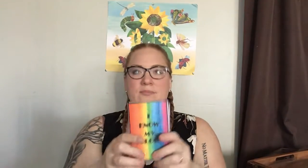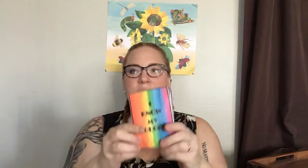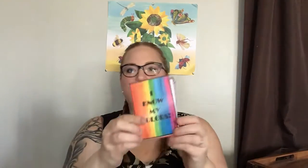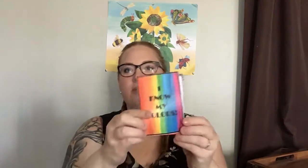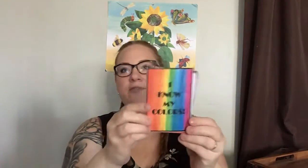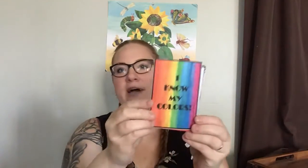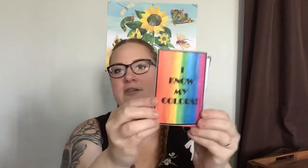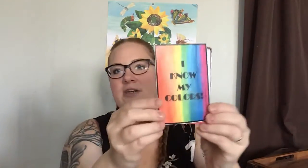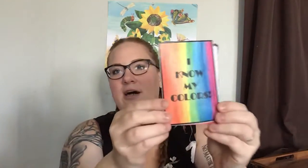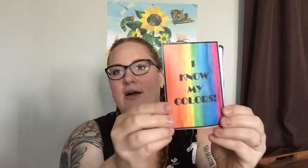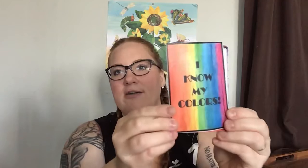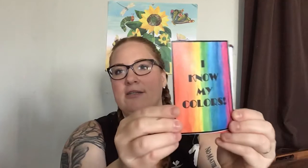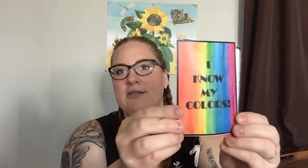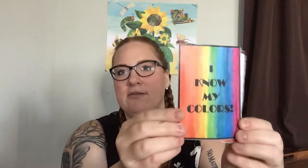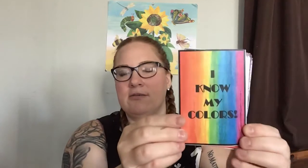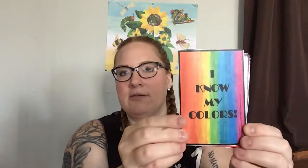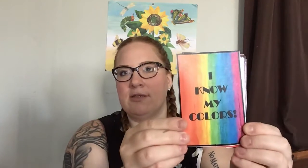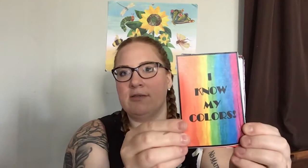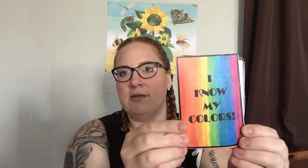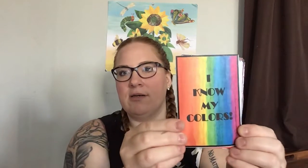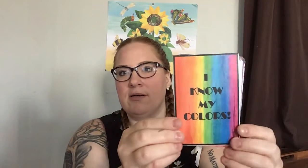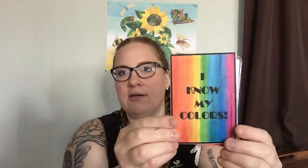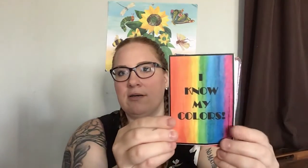Okay. Here's our flashcards.